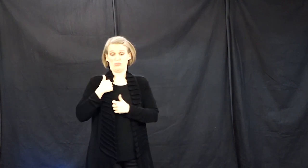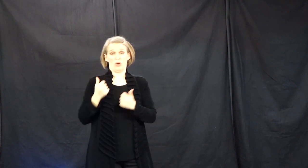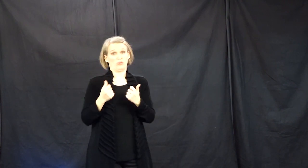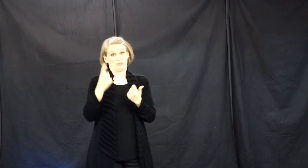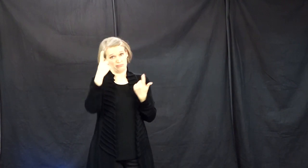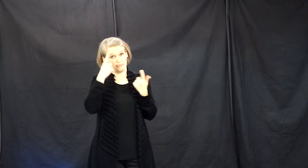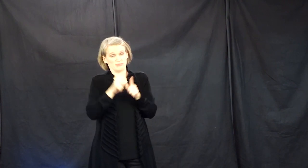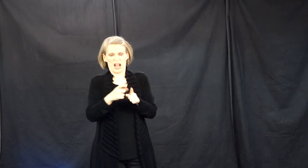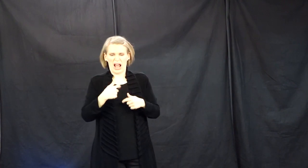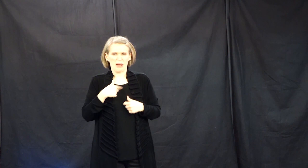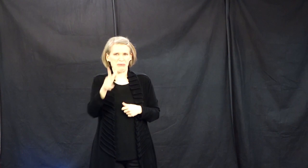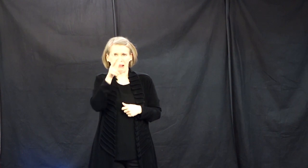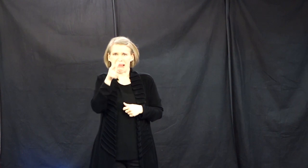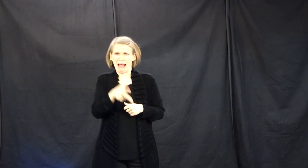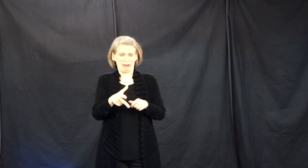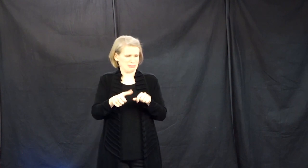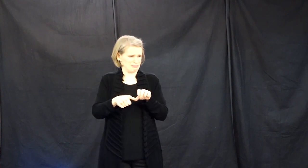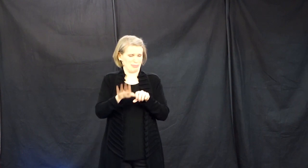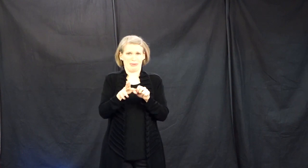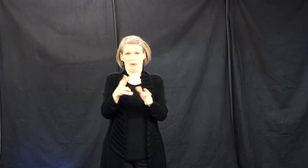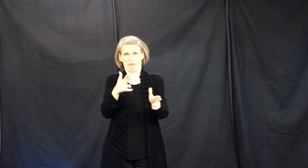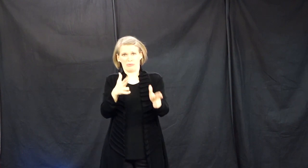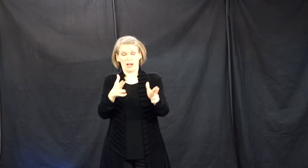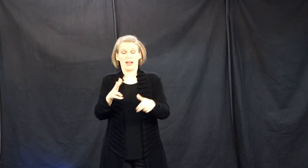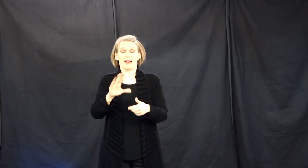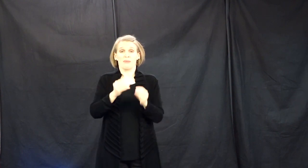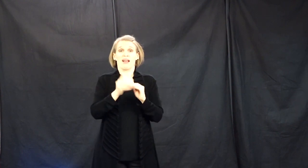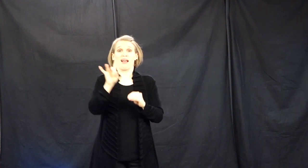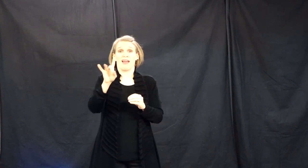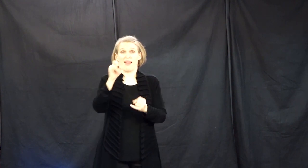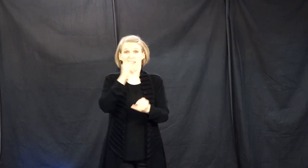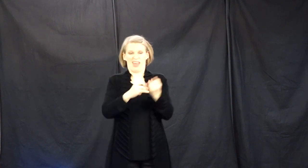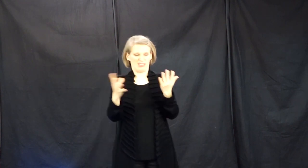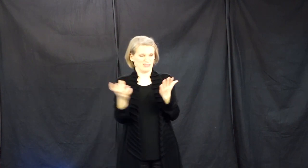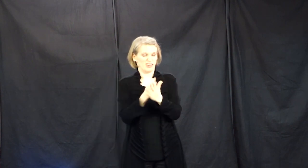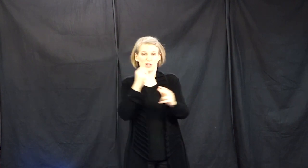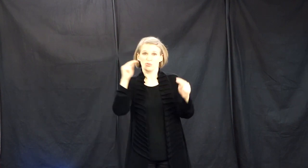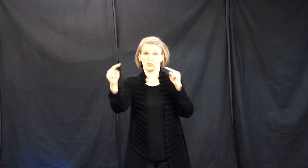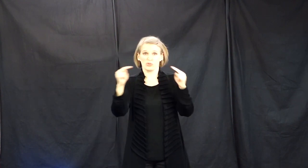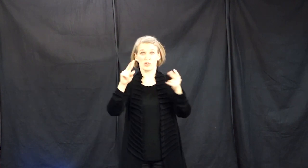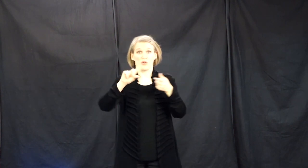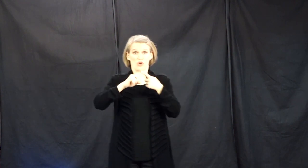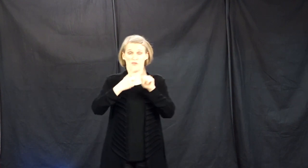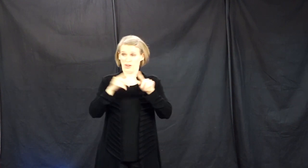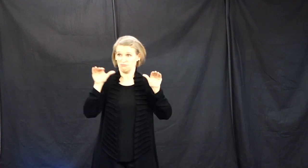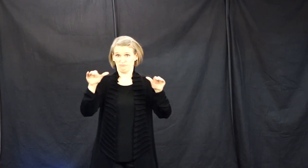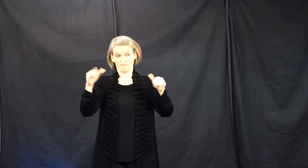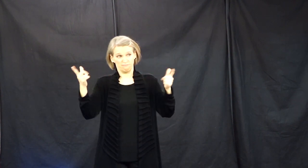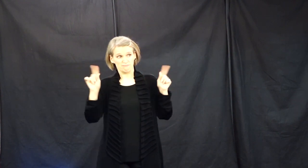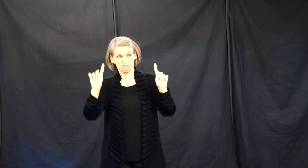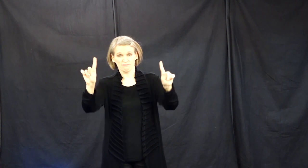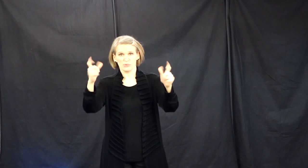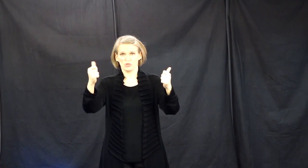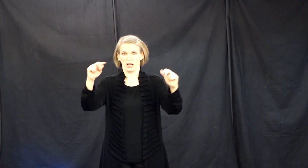Your last chance to negotiate. Send in your second, see if they can set the record straight. They won't teach you this